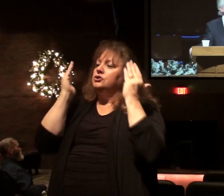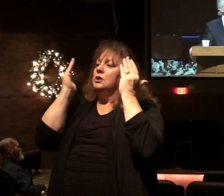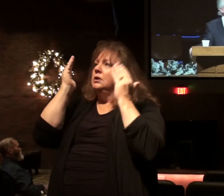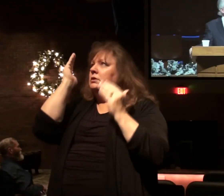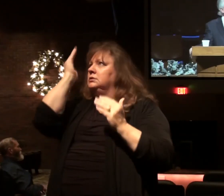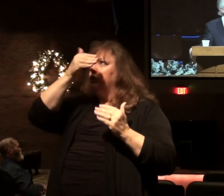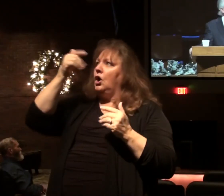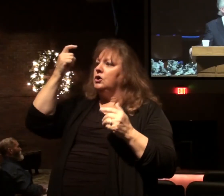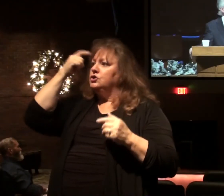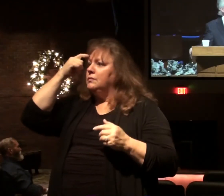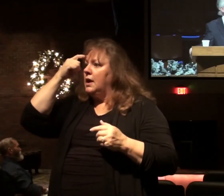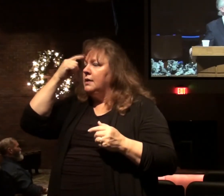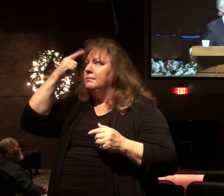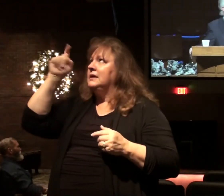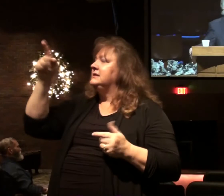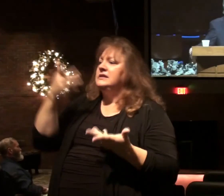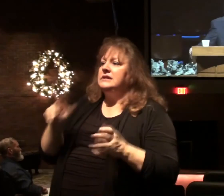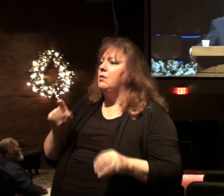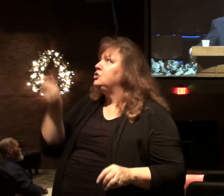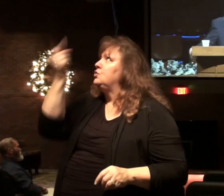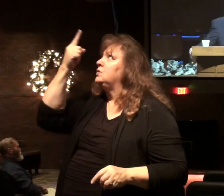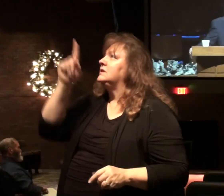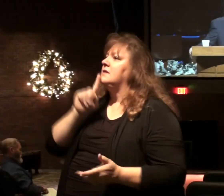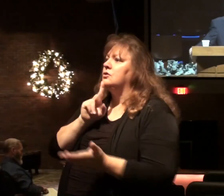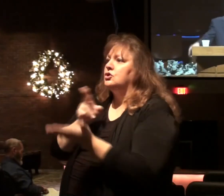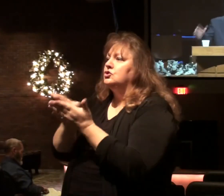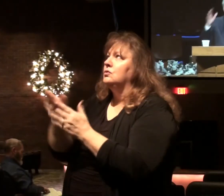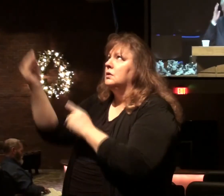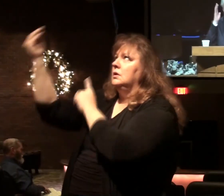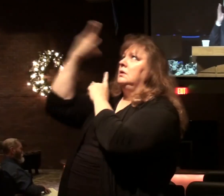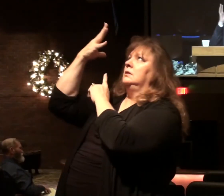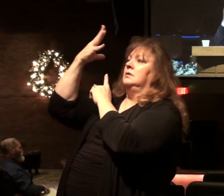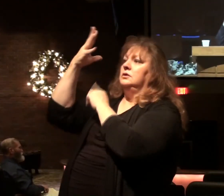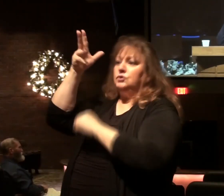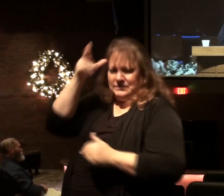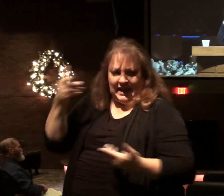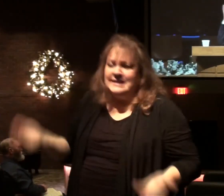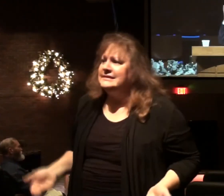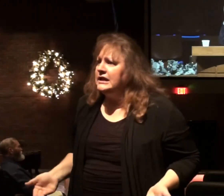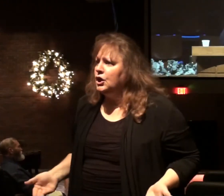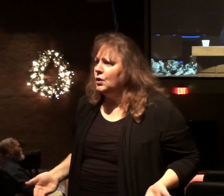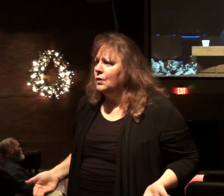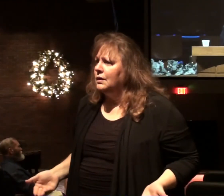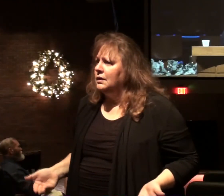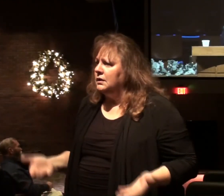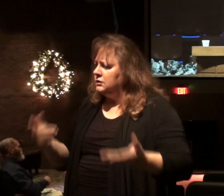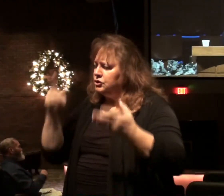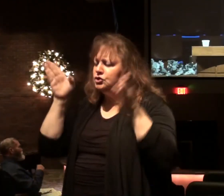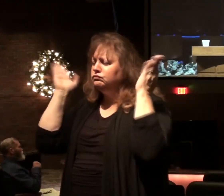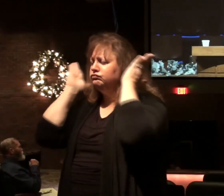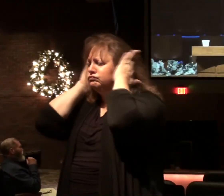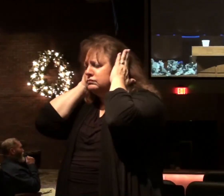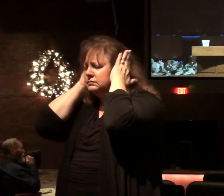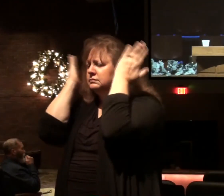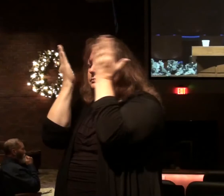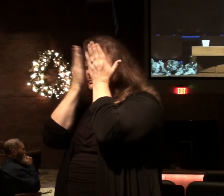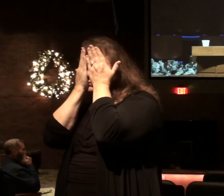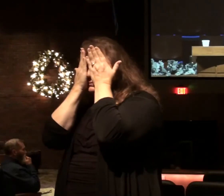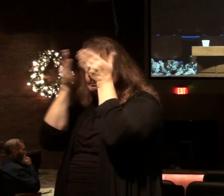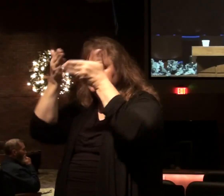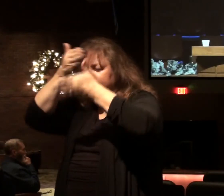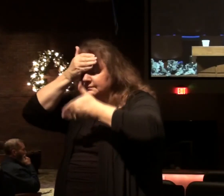unbeliever, lest the light of the glory of the gospel should shine in. He's here to close the ears of the